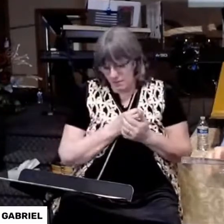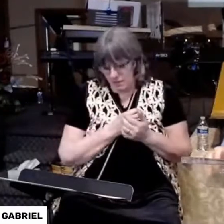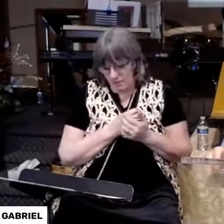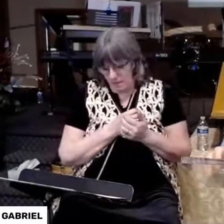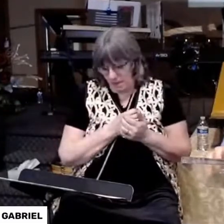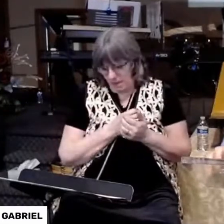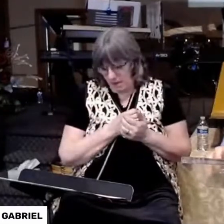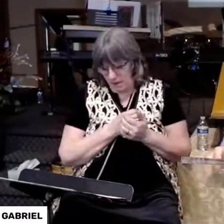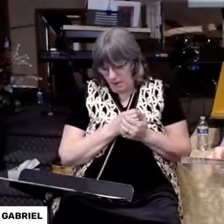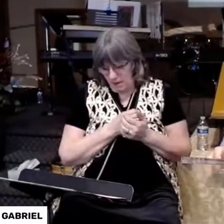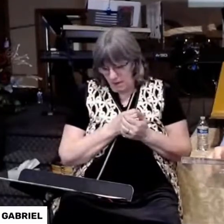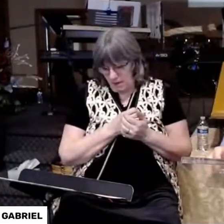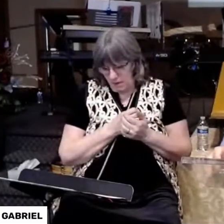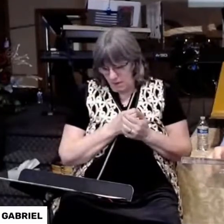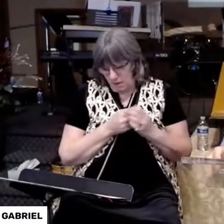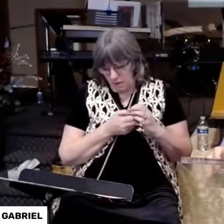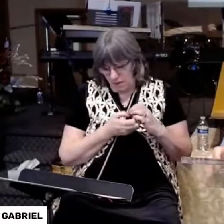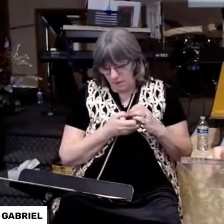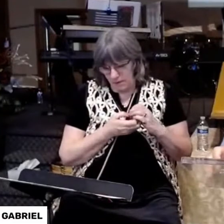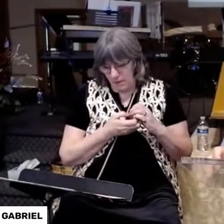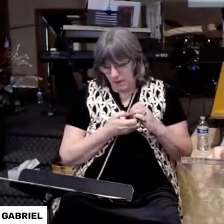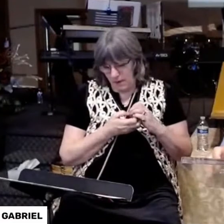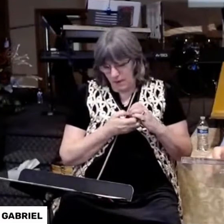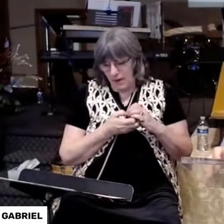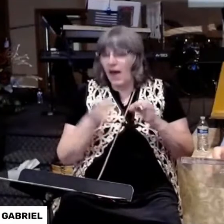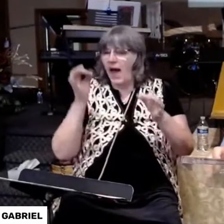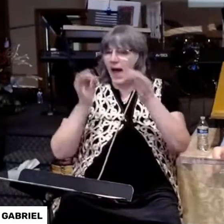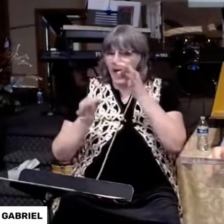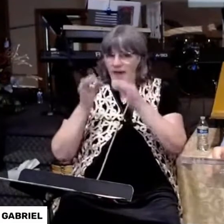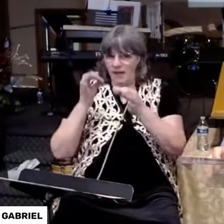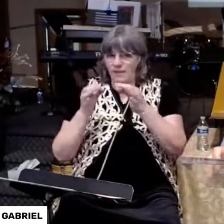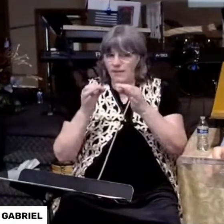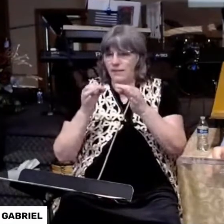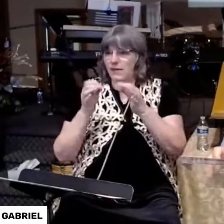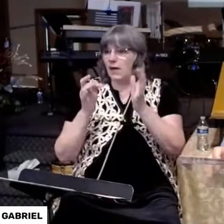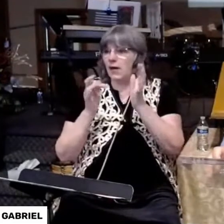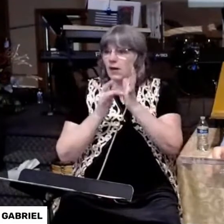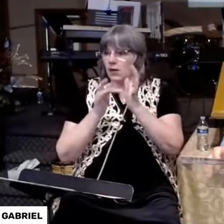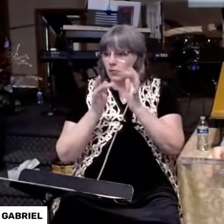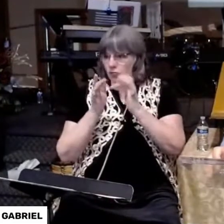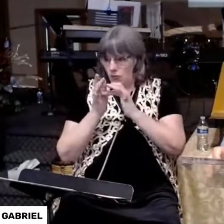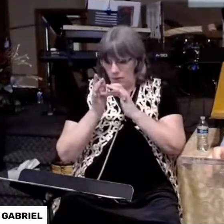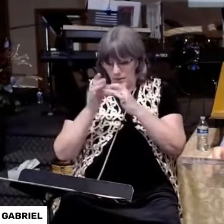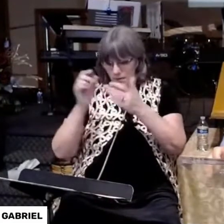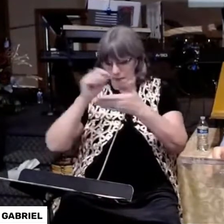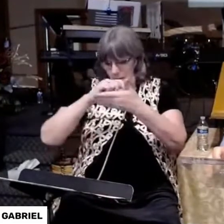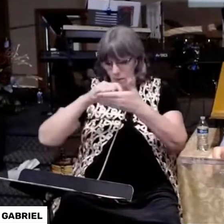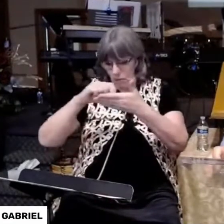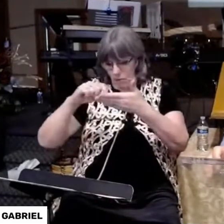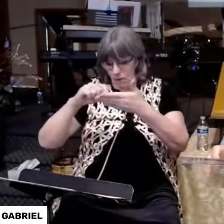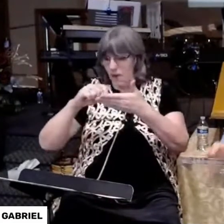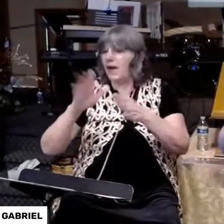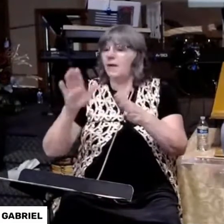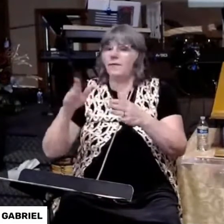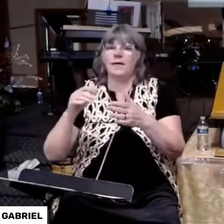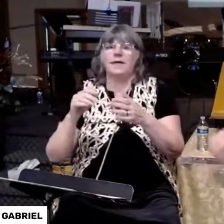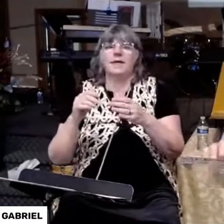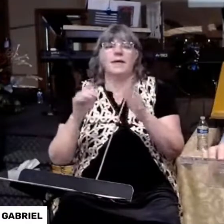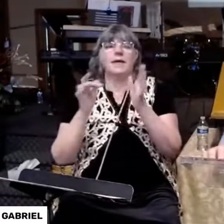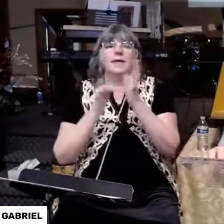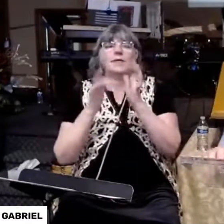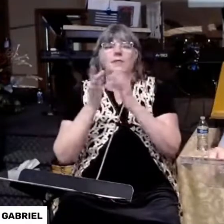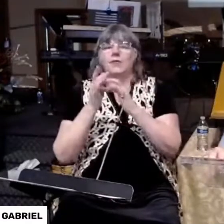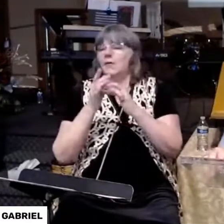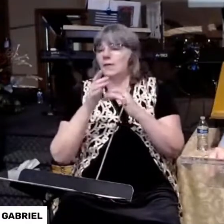So Yeshua gave us Torah application for our lives for today. So now I'll go back to that